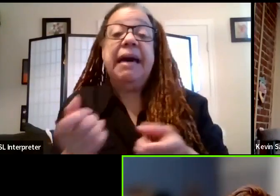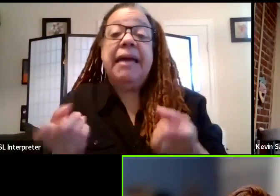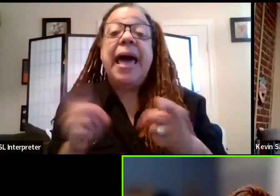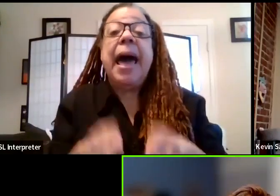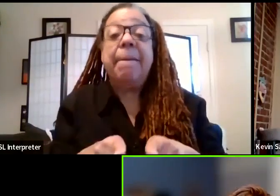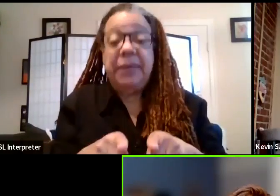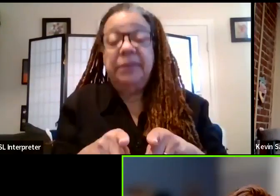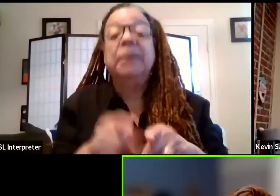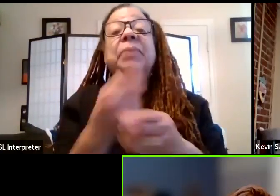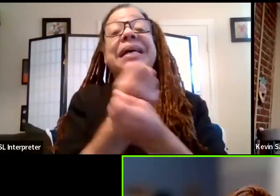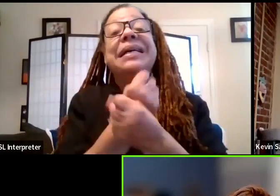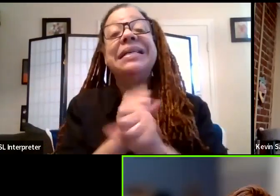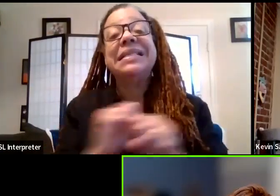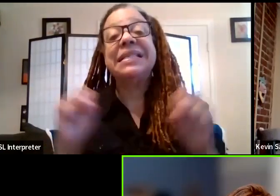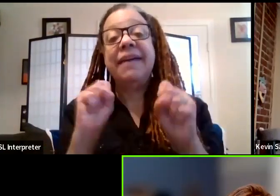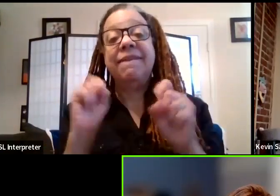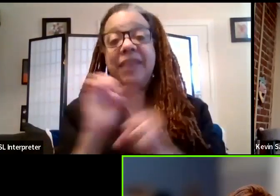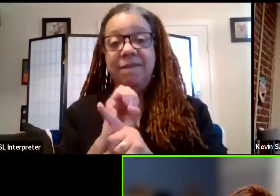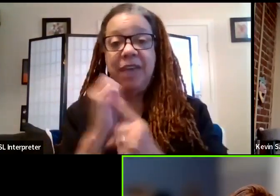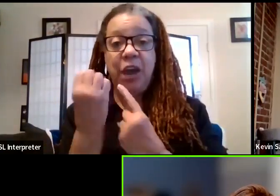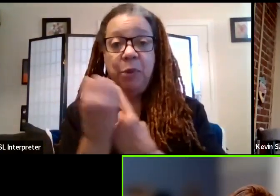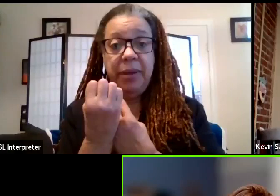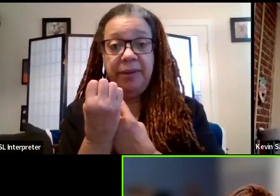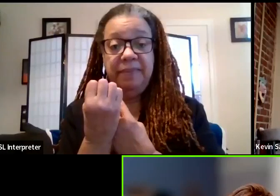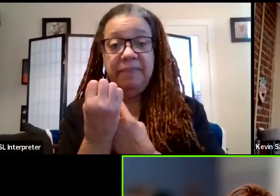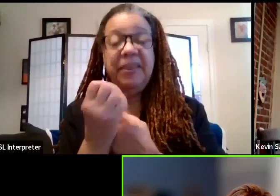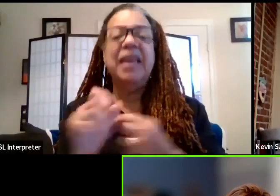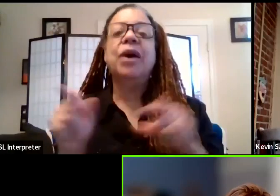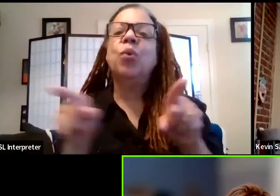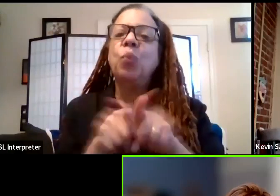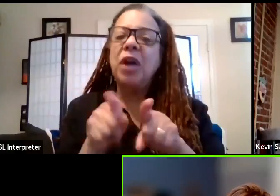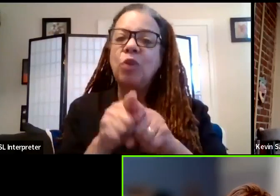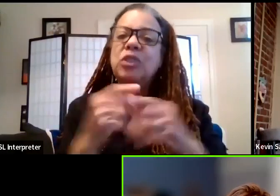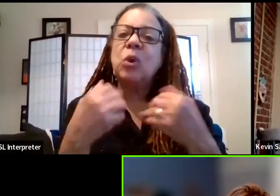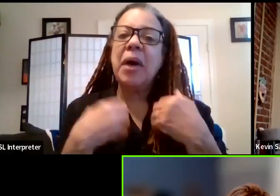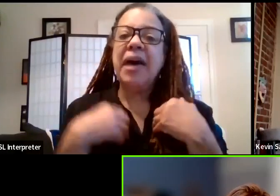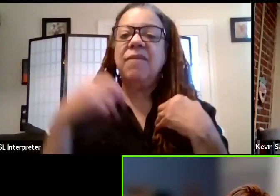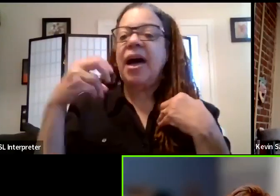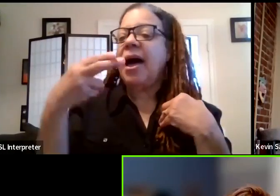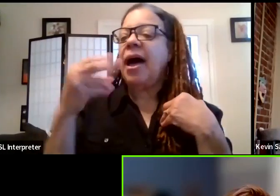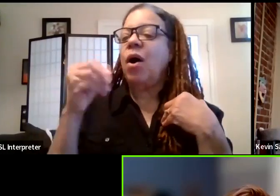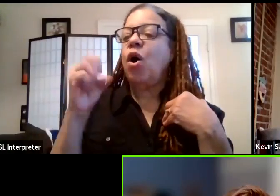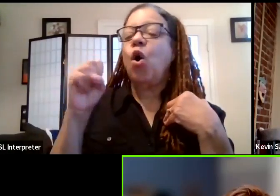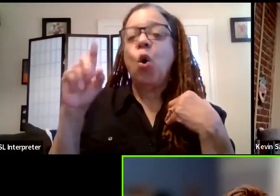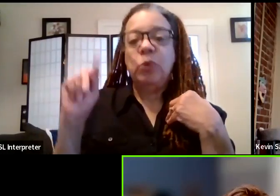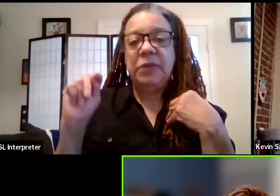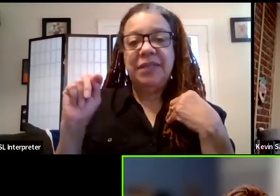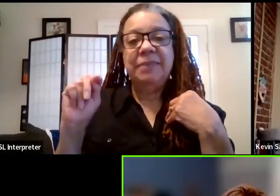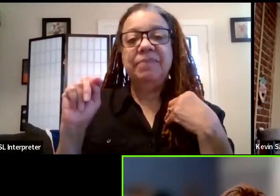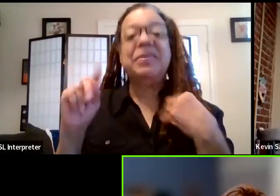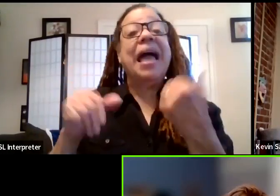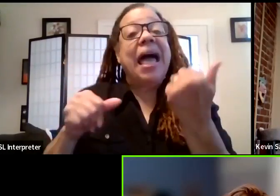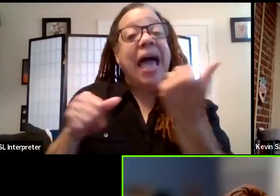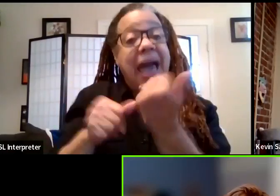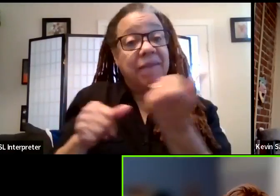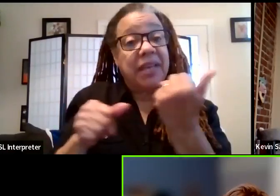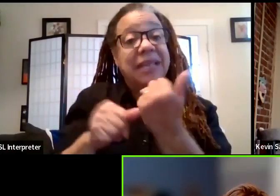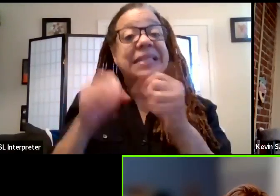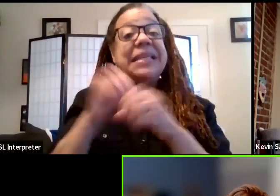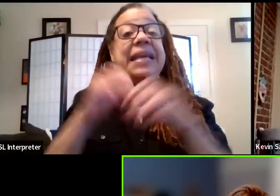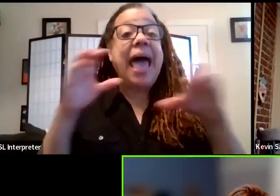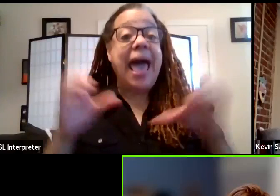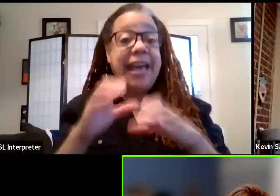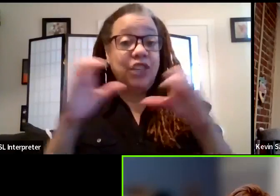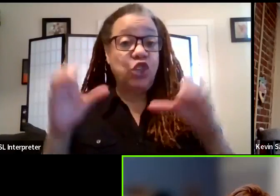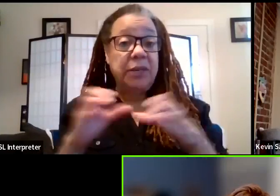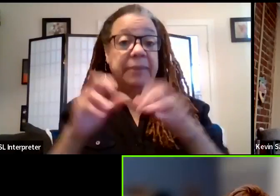safe environment. And then we also have, of course, our hosts for this community forum, Advocates in Action, great organization working to